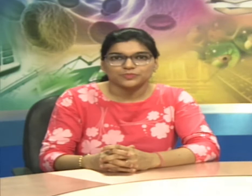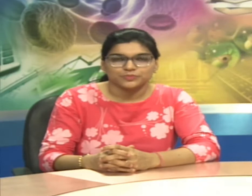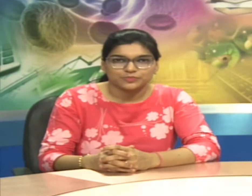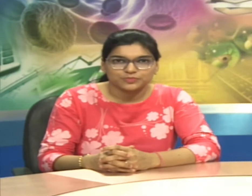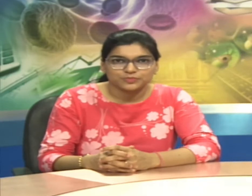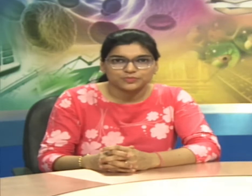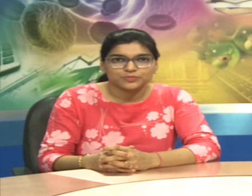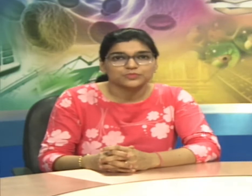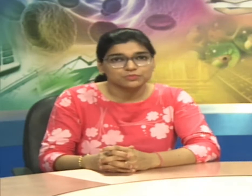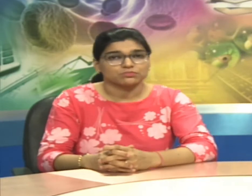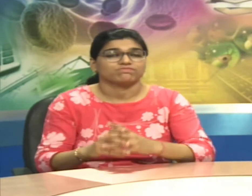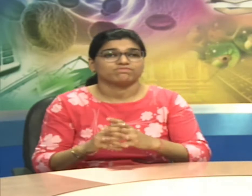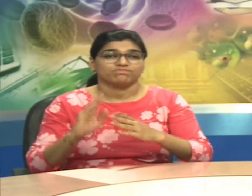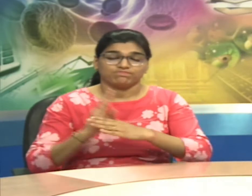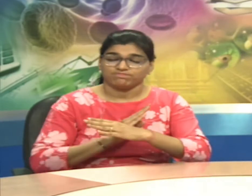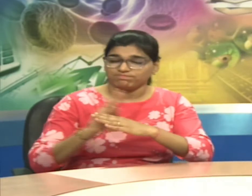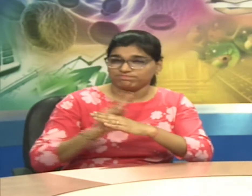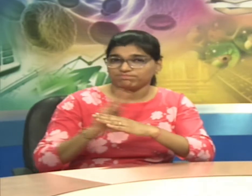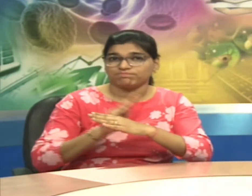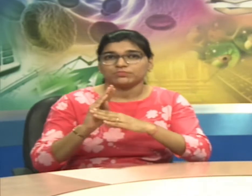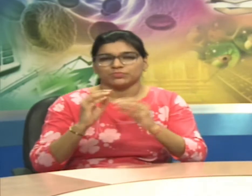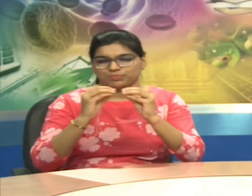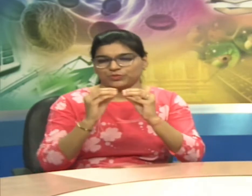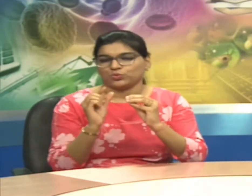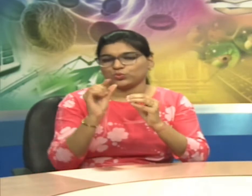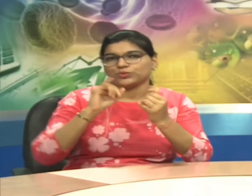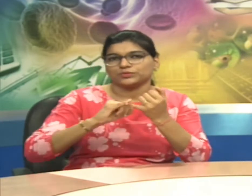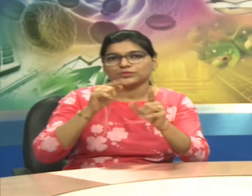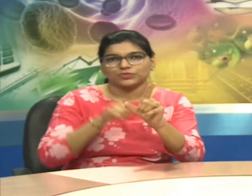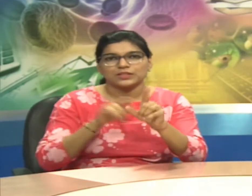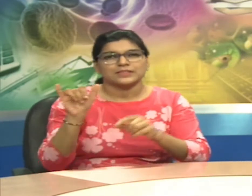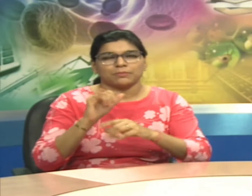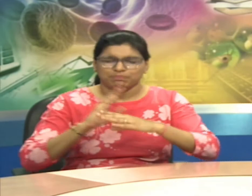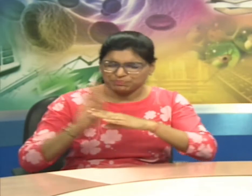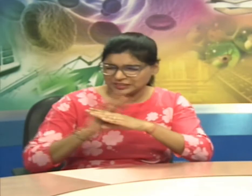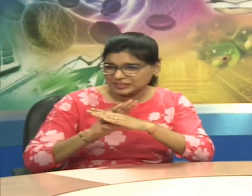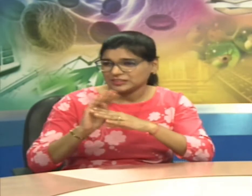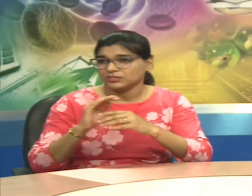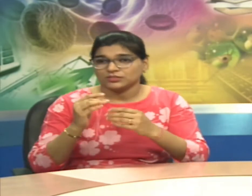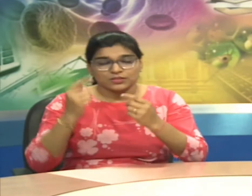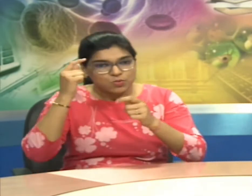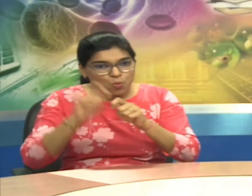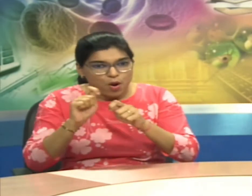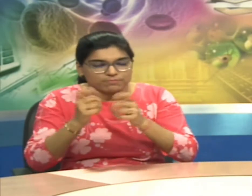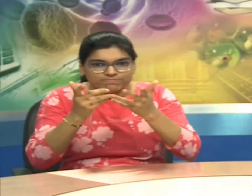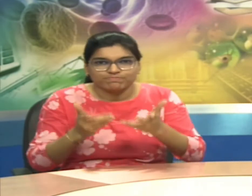technology. Next is engaged, which means busy. It is a synonym of